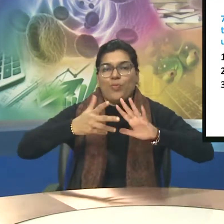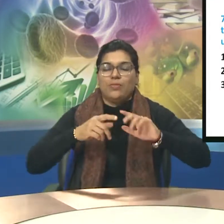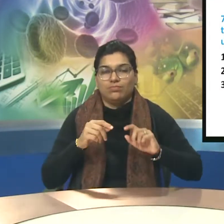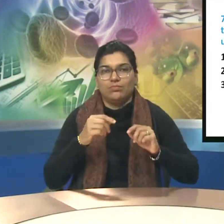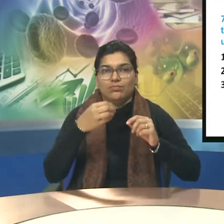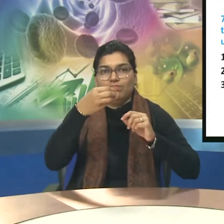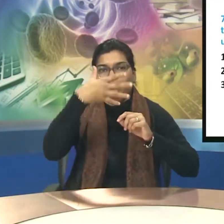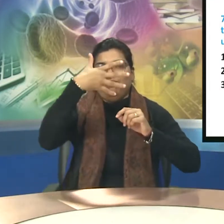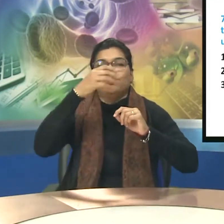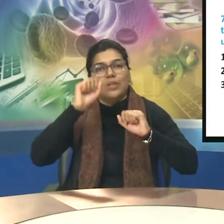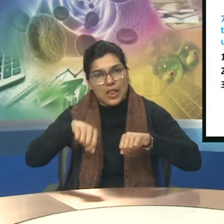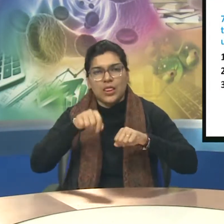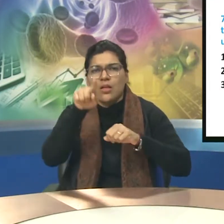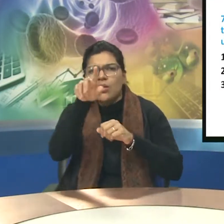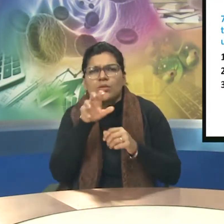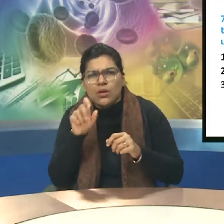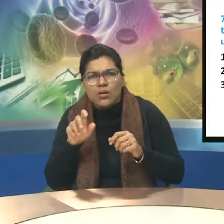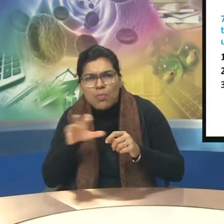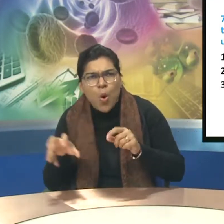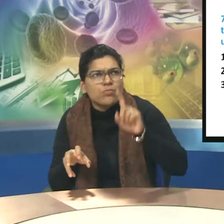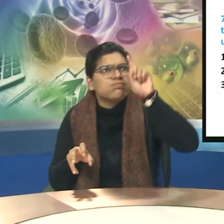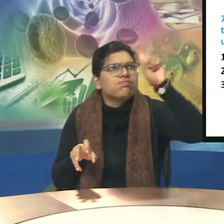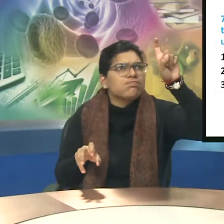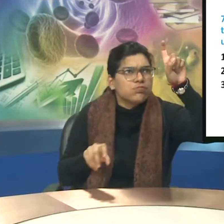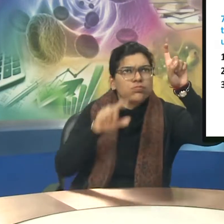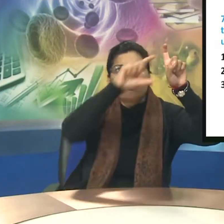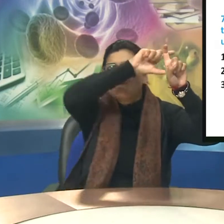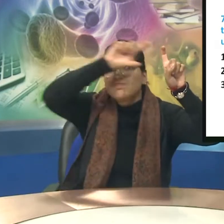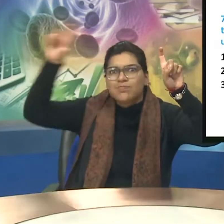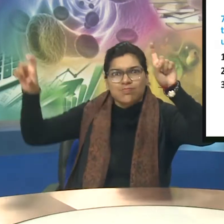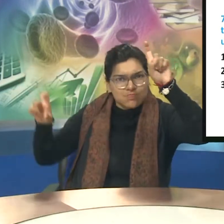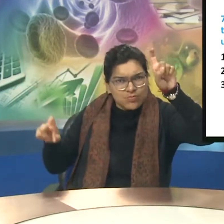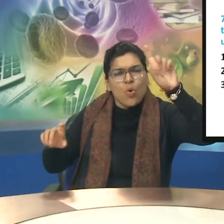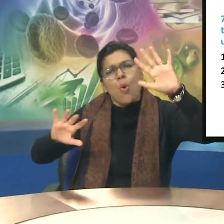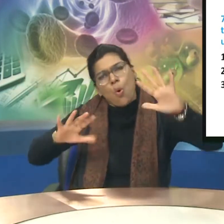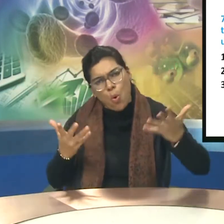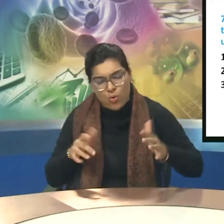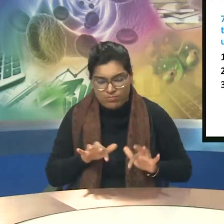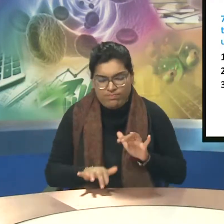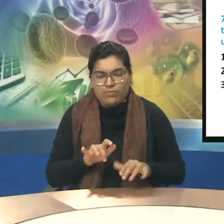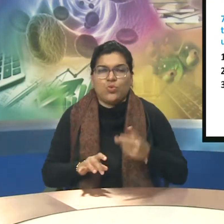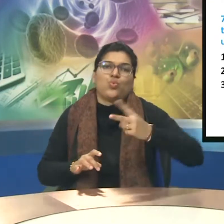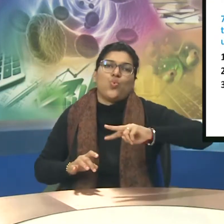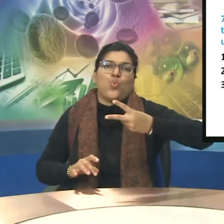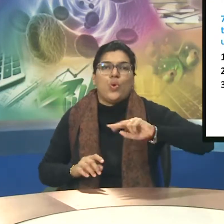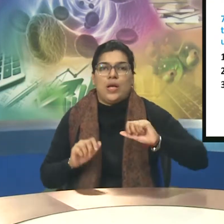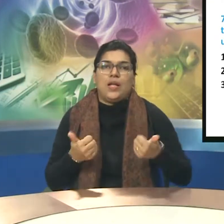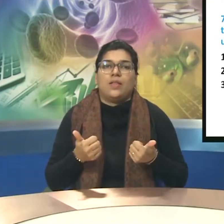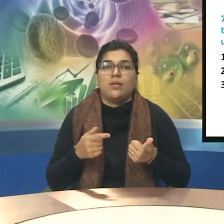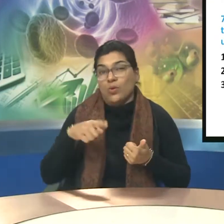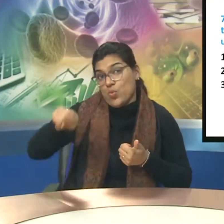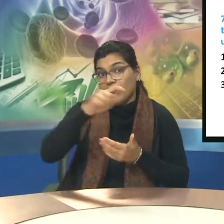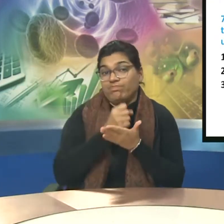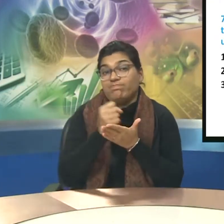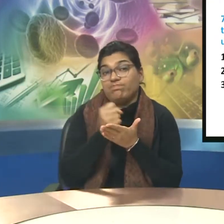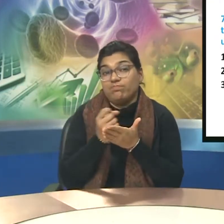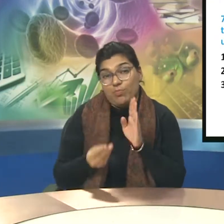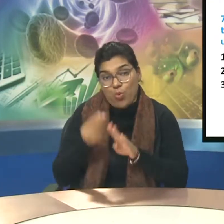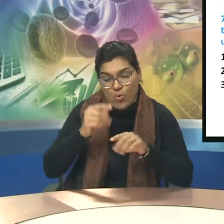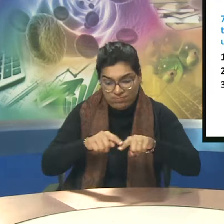Control plus U, and it will automatically appear. You can use mouse and keyboard